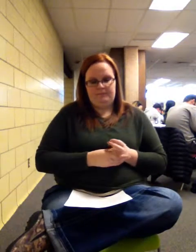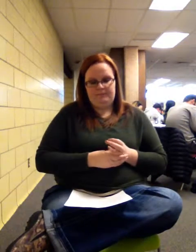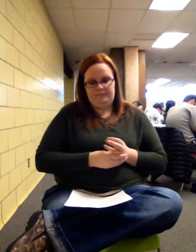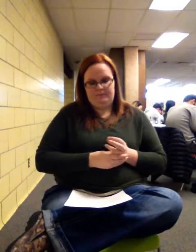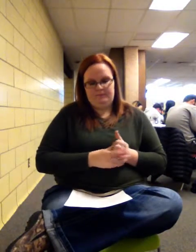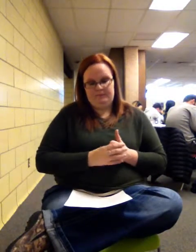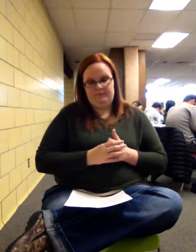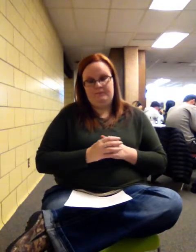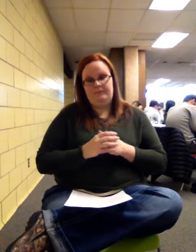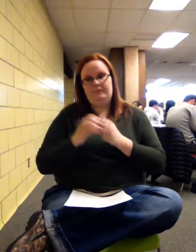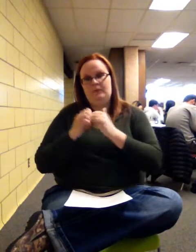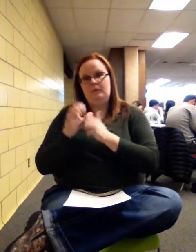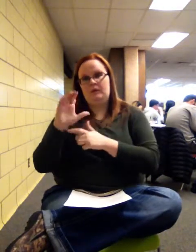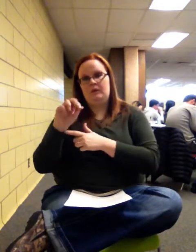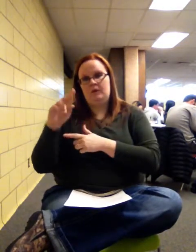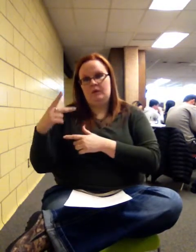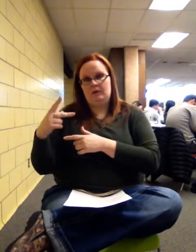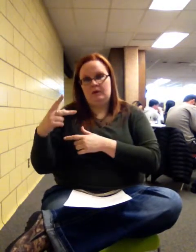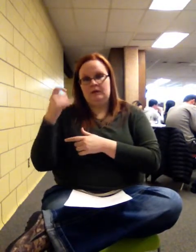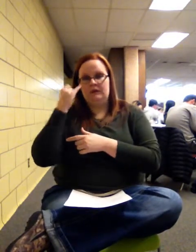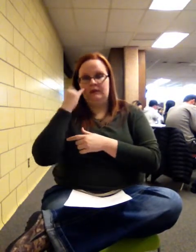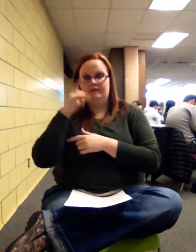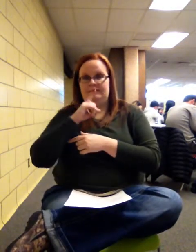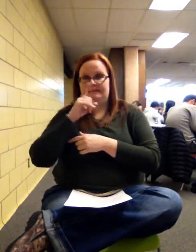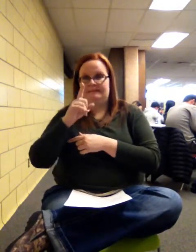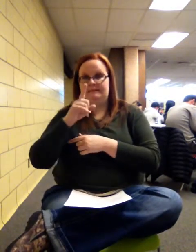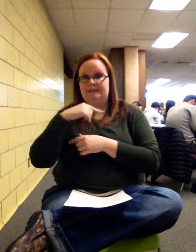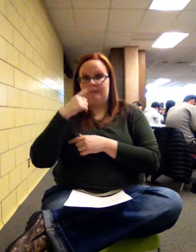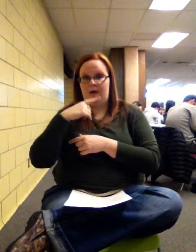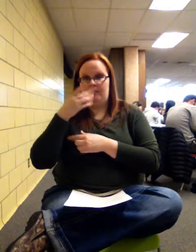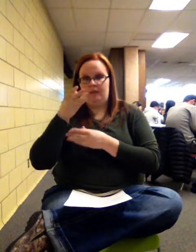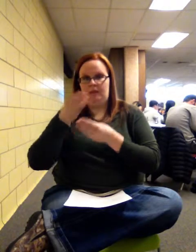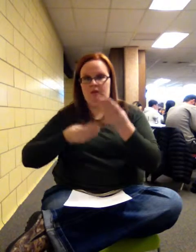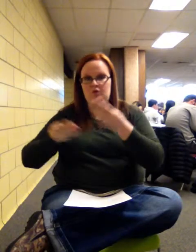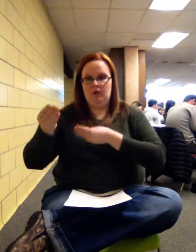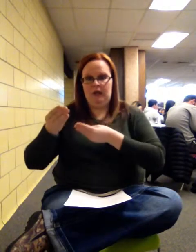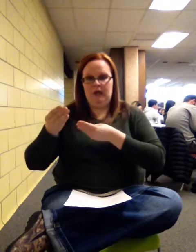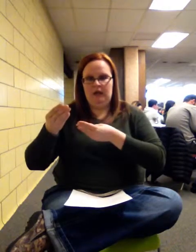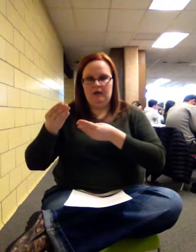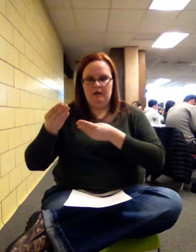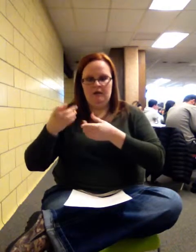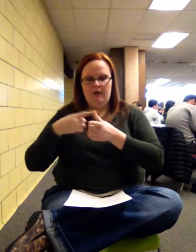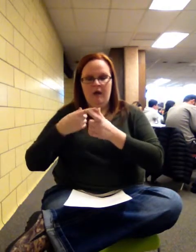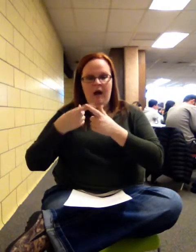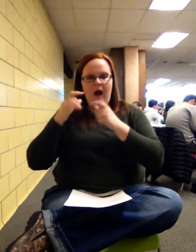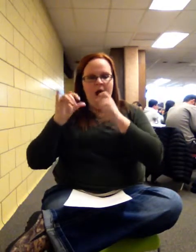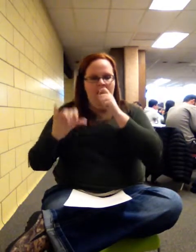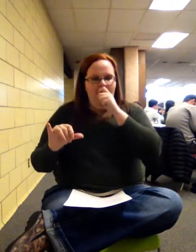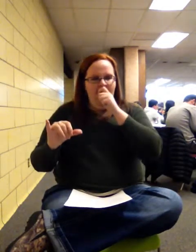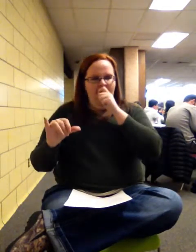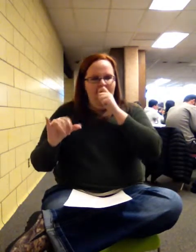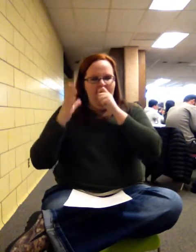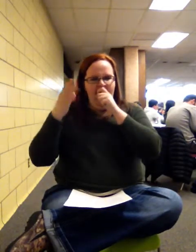With corporations, if it's publicly traded, then that would carry that same